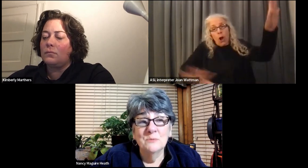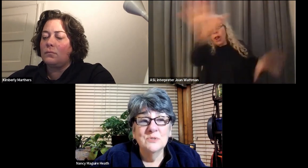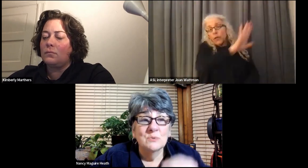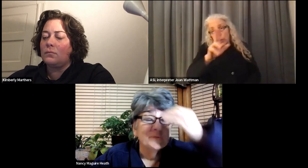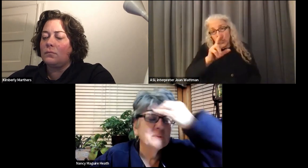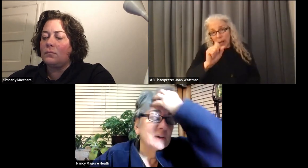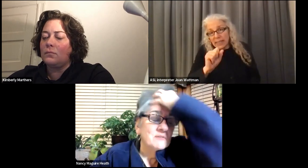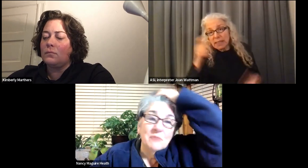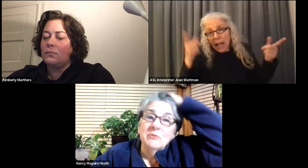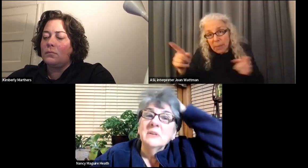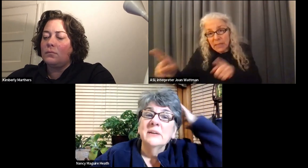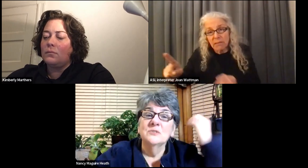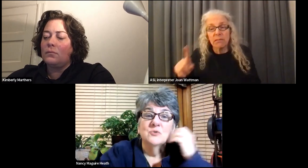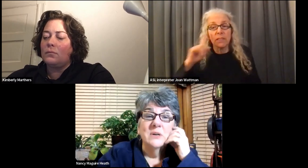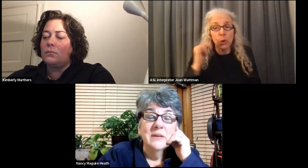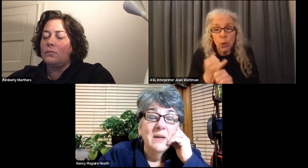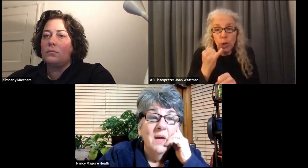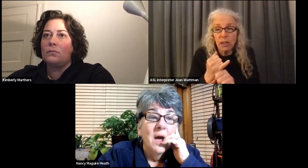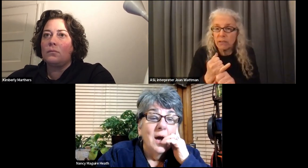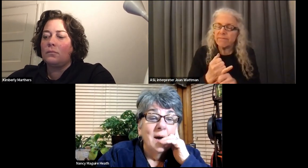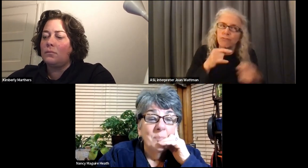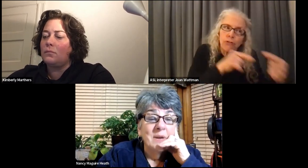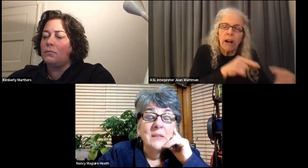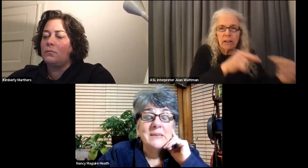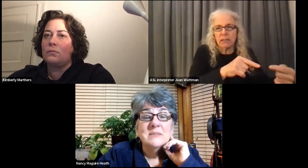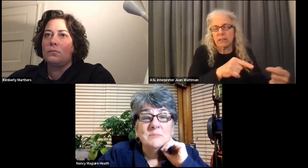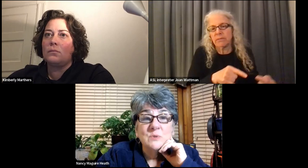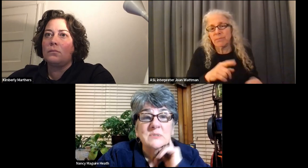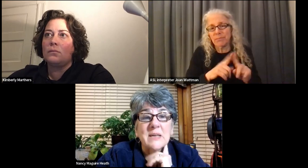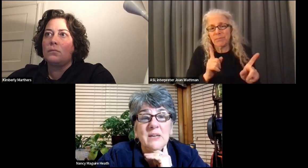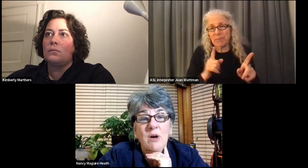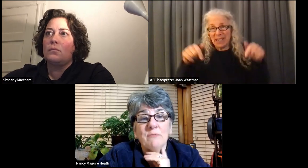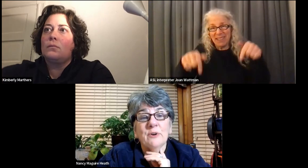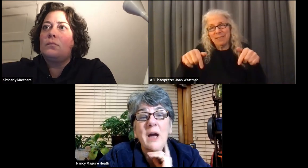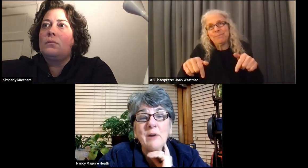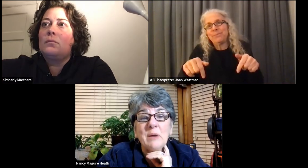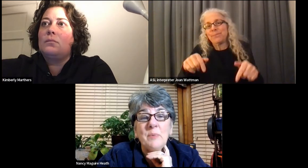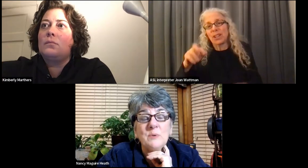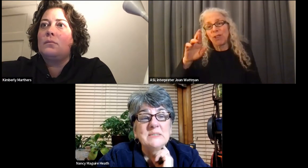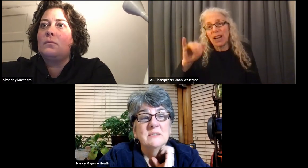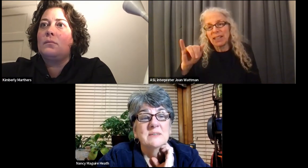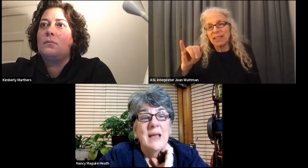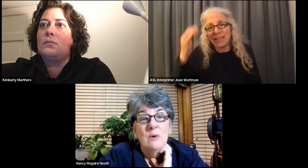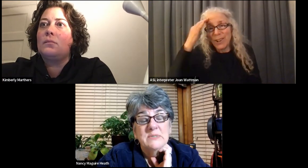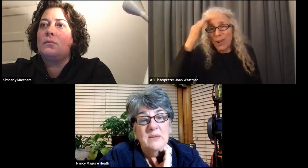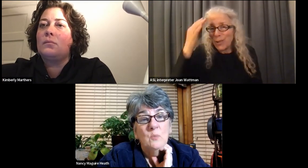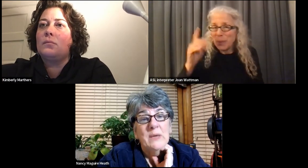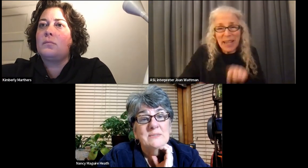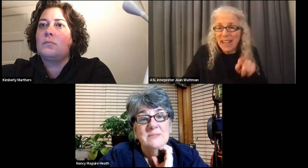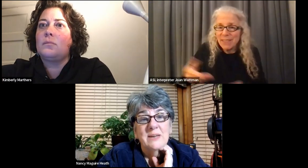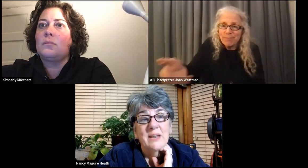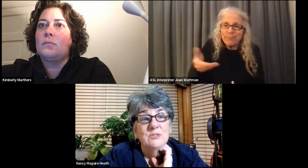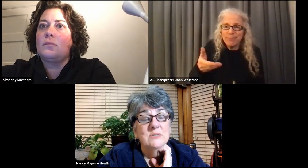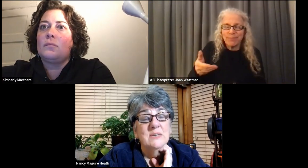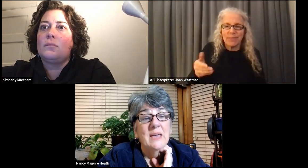not alone. Schools for the Deaf are really struggling. But unlike some schools that can offer hiring bonuses and housing, we